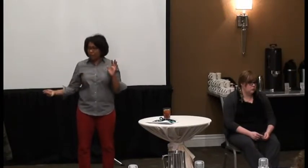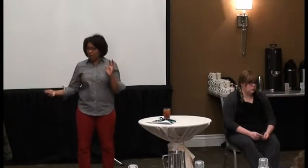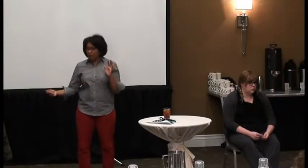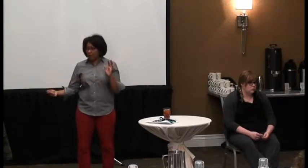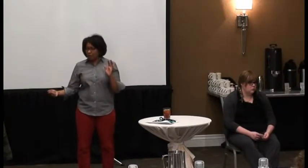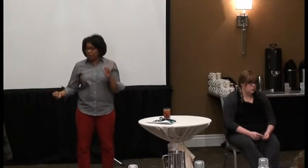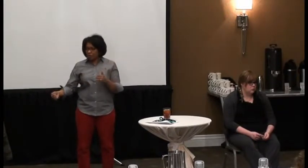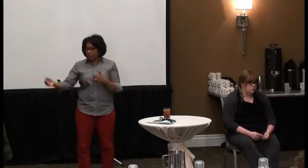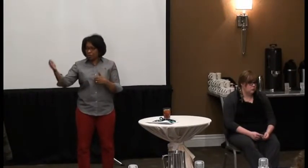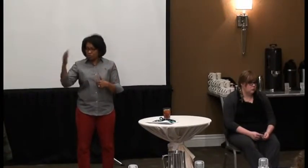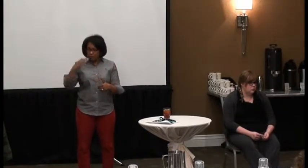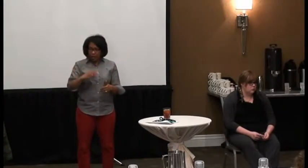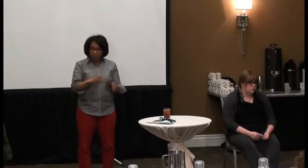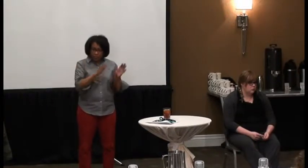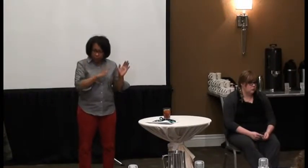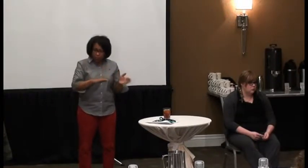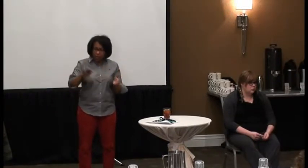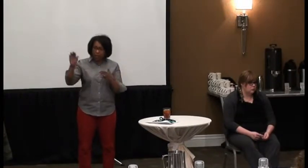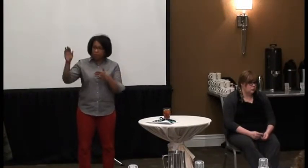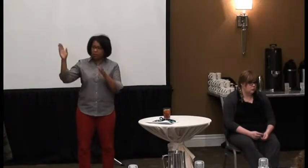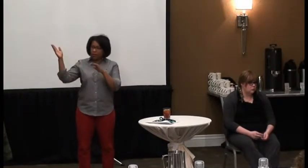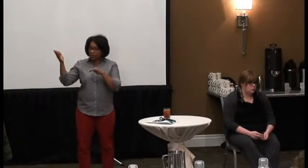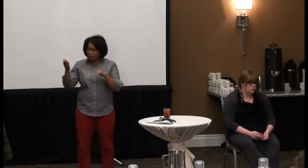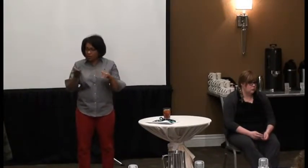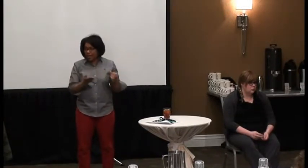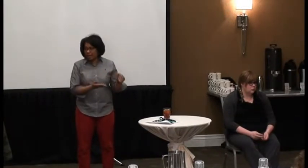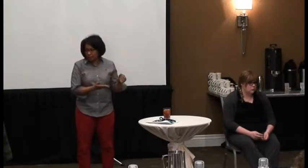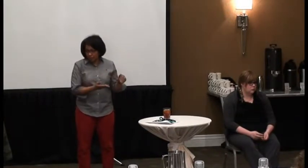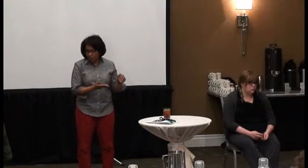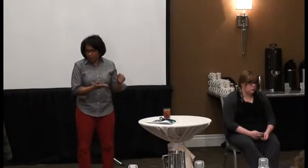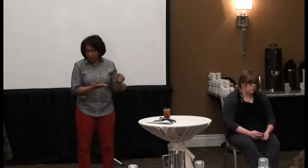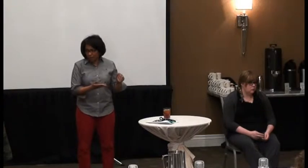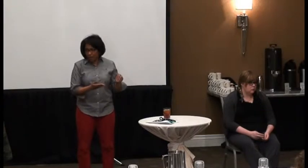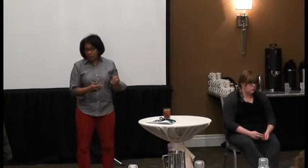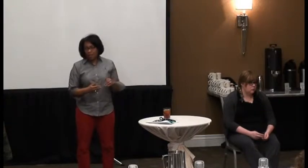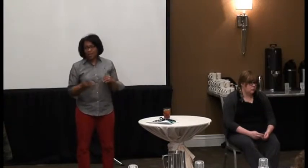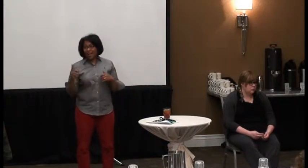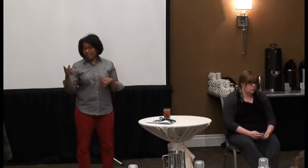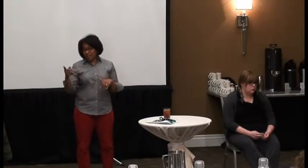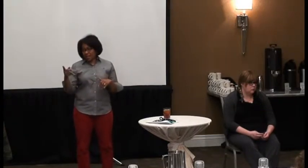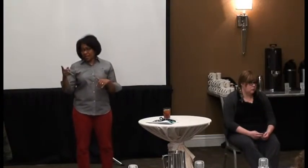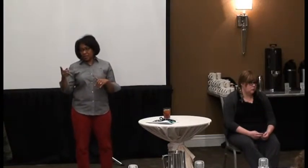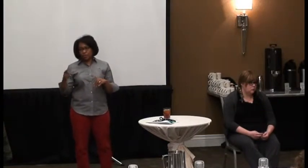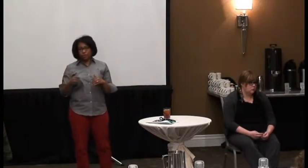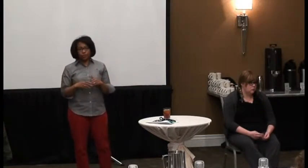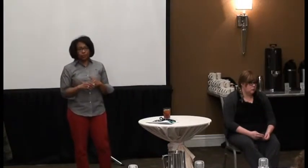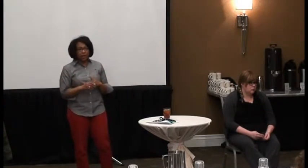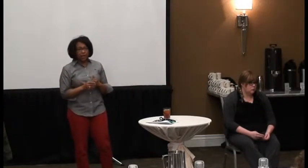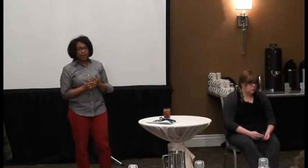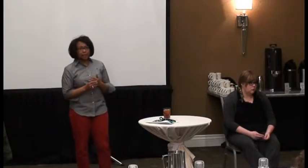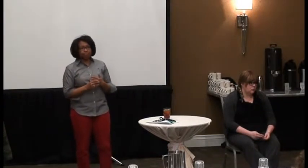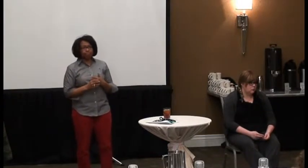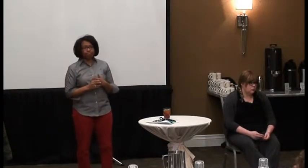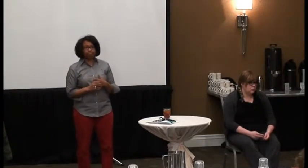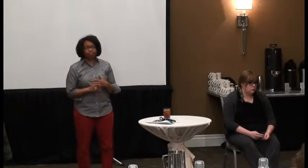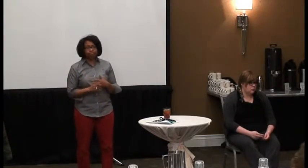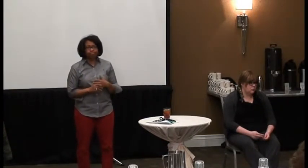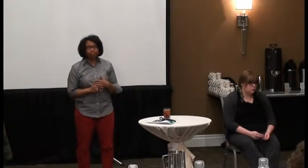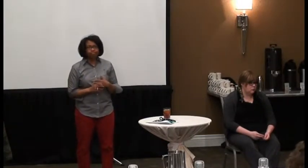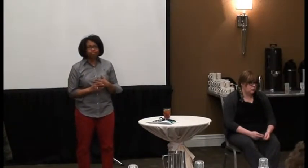strip that away. So there's a process of going up slowly and moving down slowly. The 18 issue,